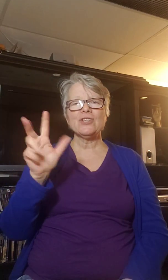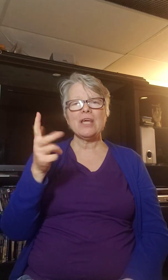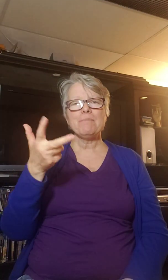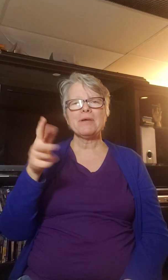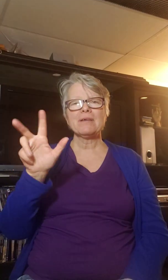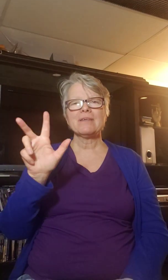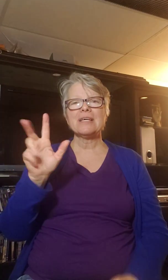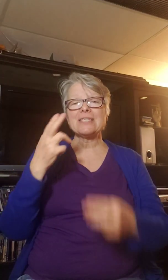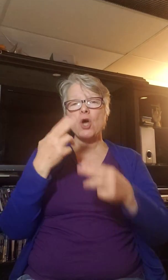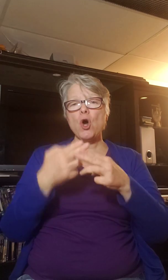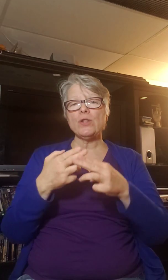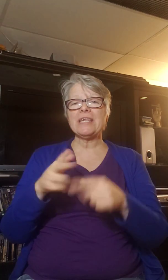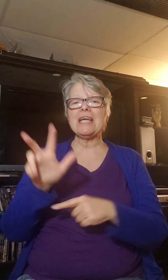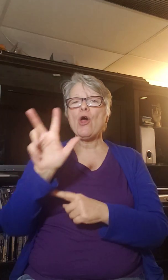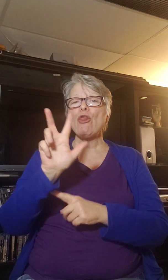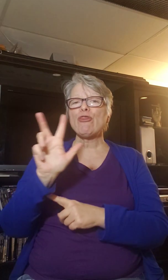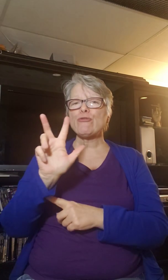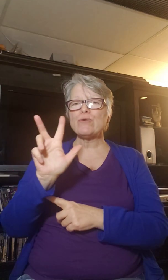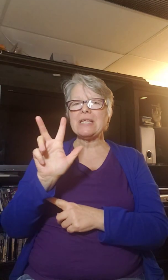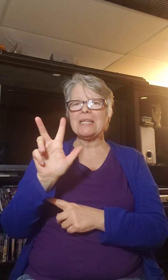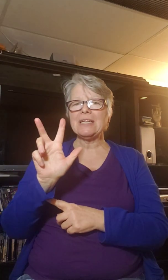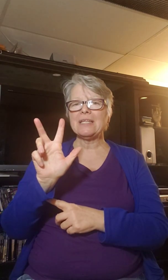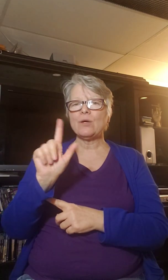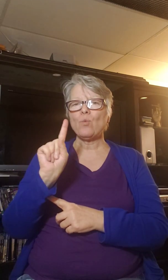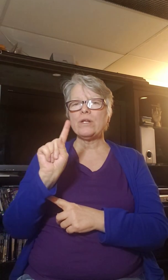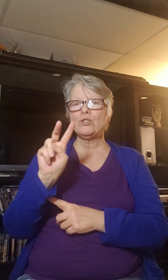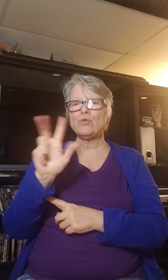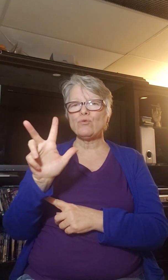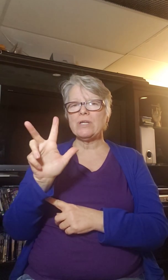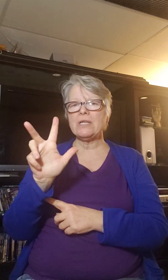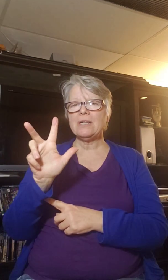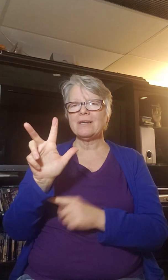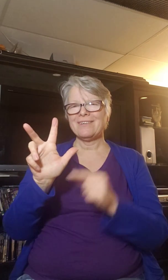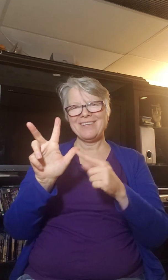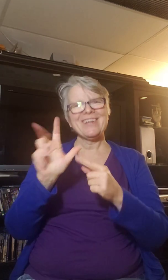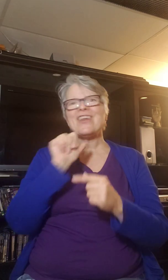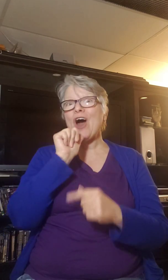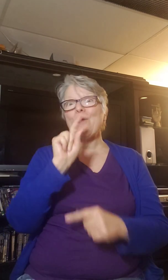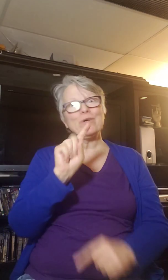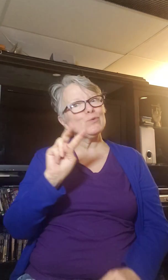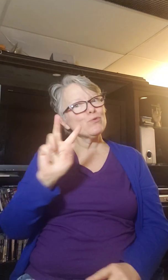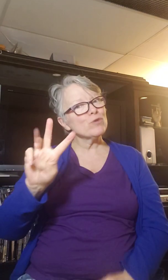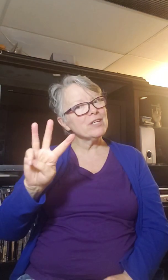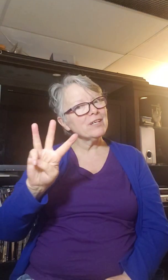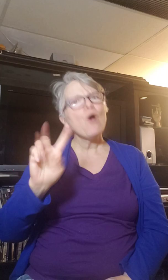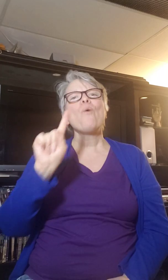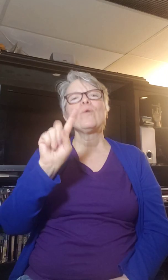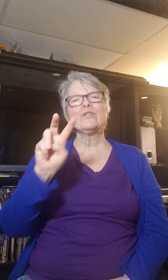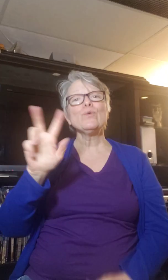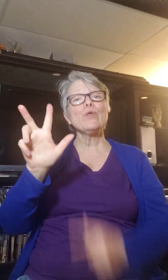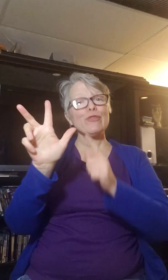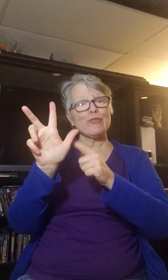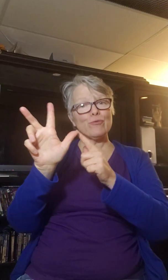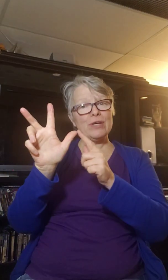shape is called the 3, 1, 2, 3, not 1, 2, 3, 1, 2,